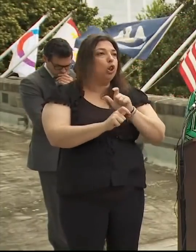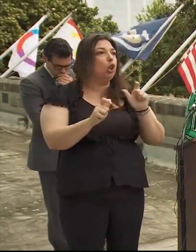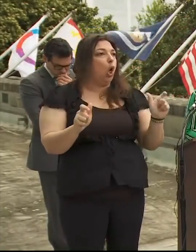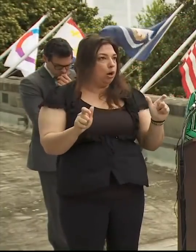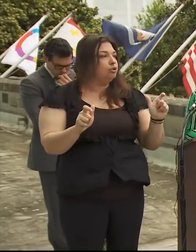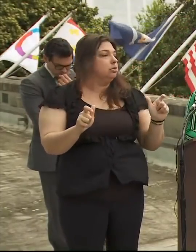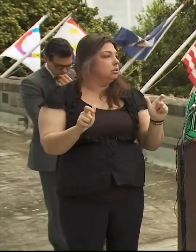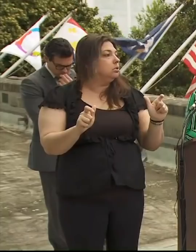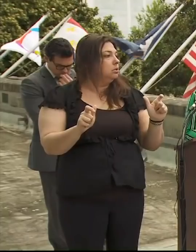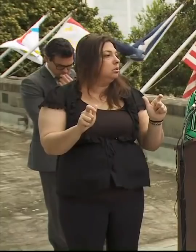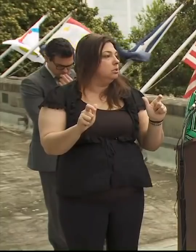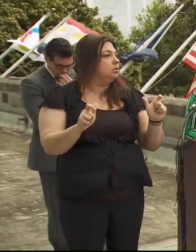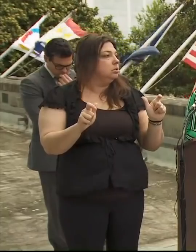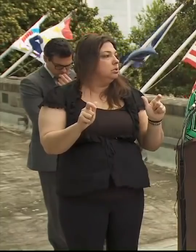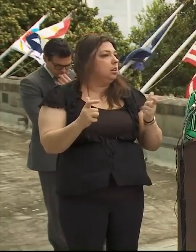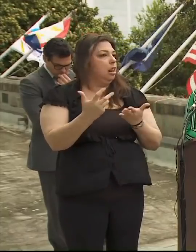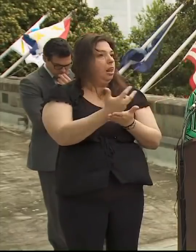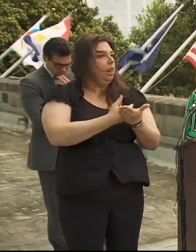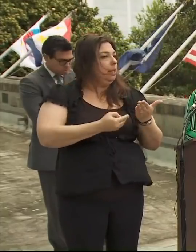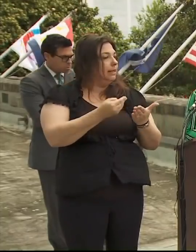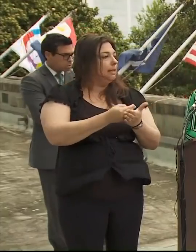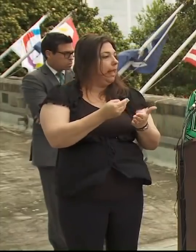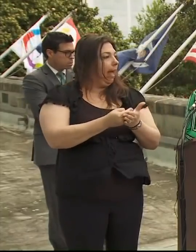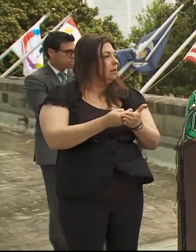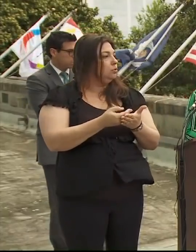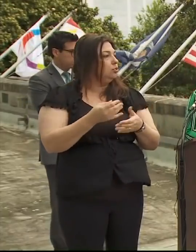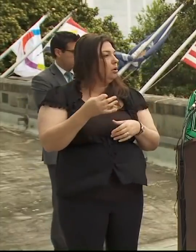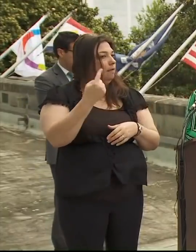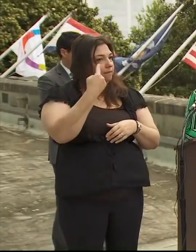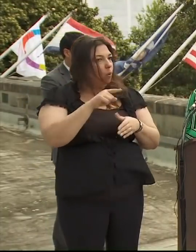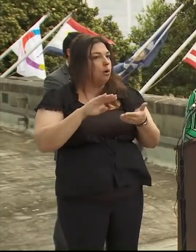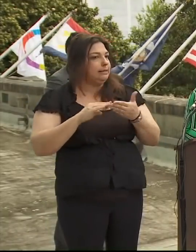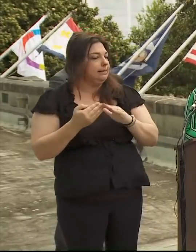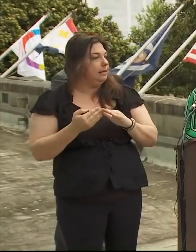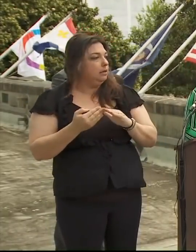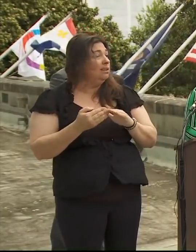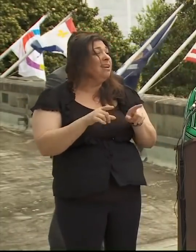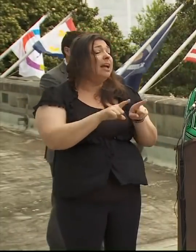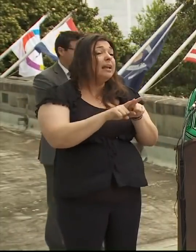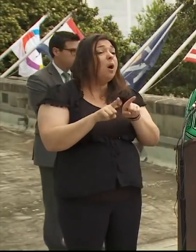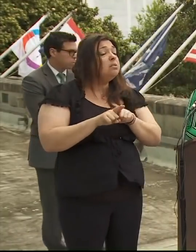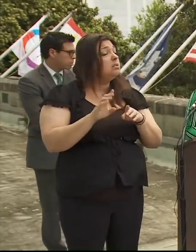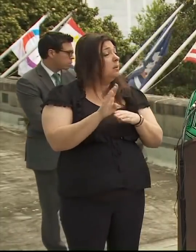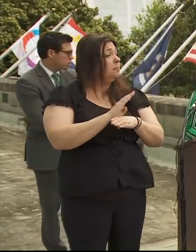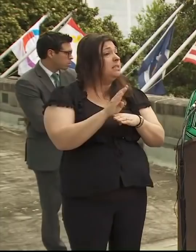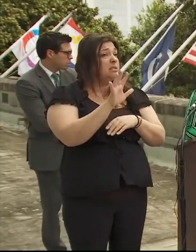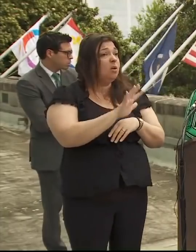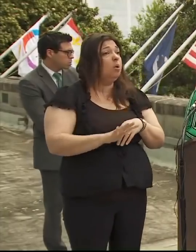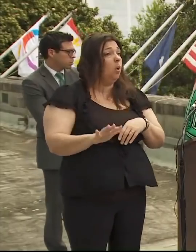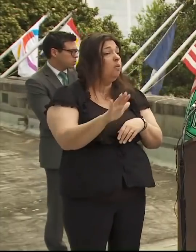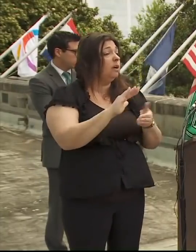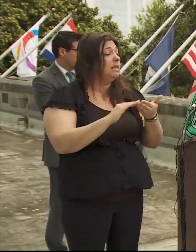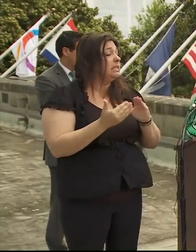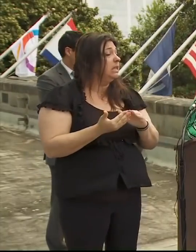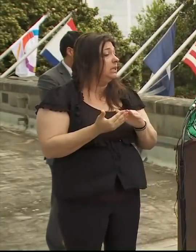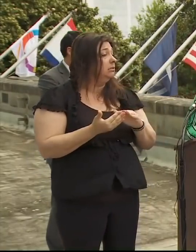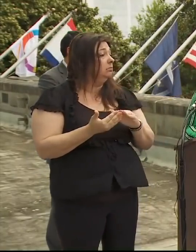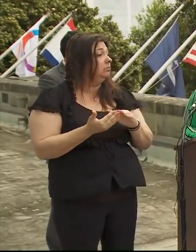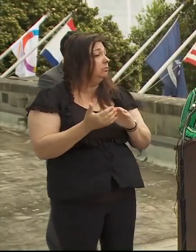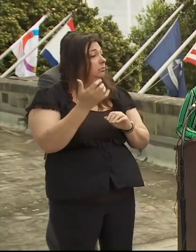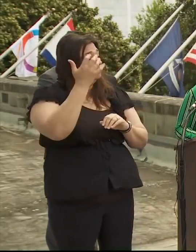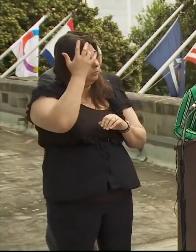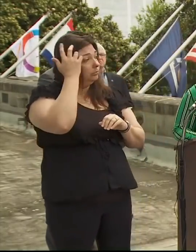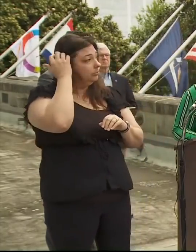largest, you know, influx of cash or, you know, volume for the city, as well as businesses throughout the city.